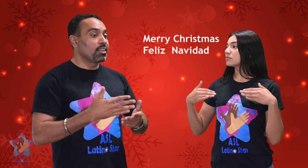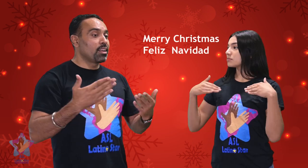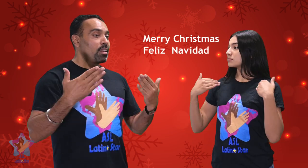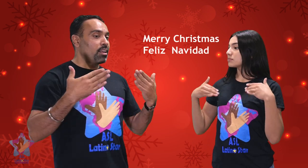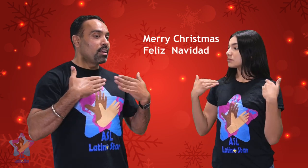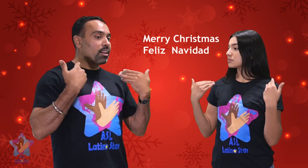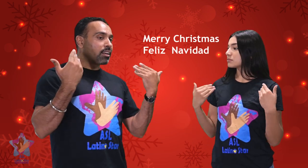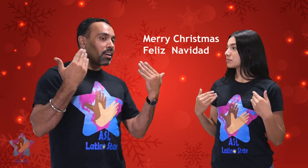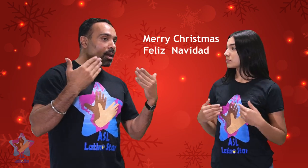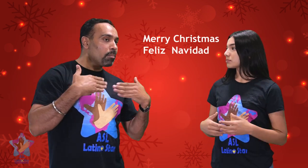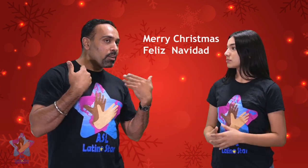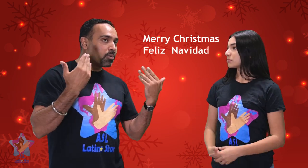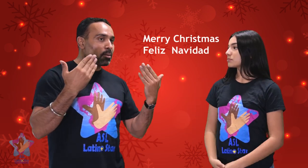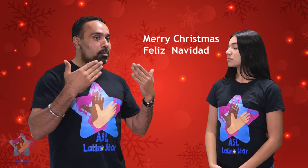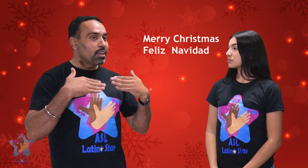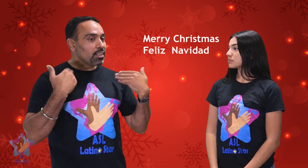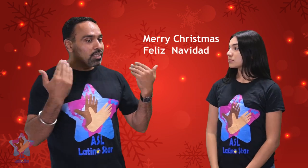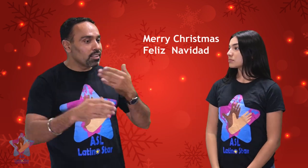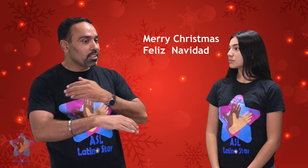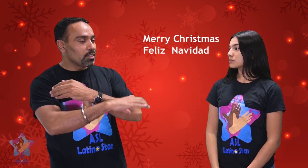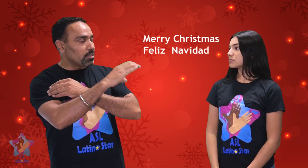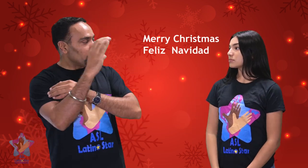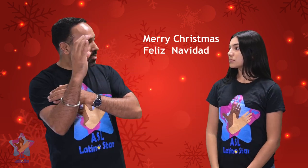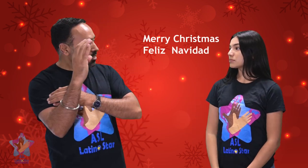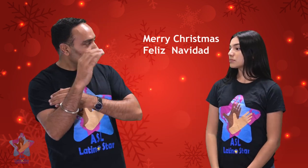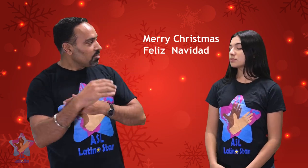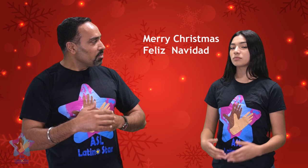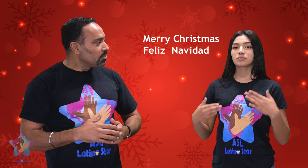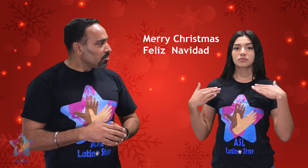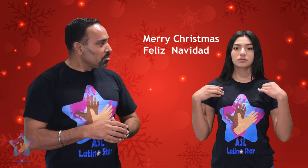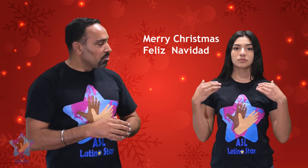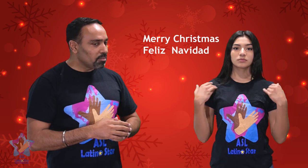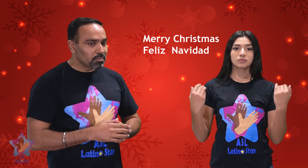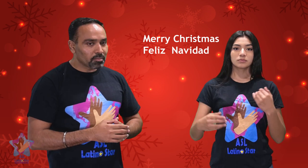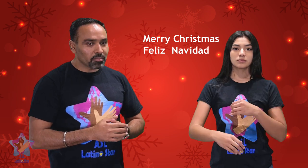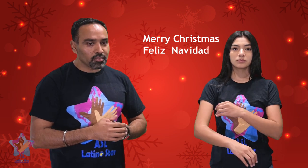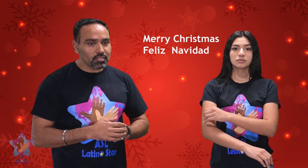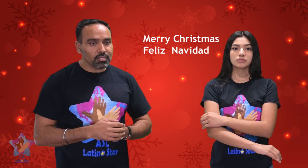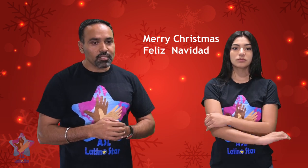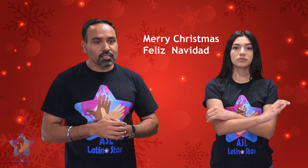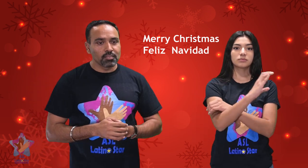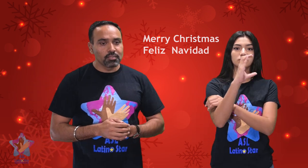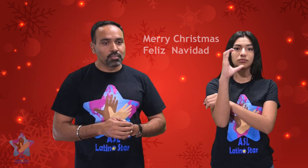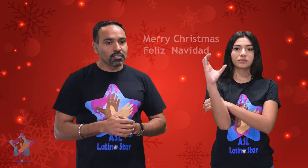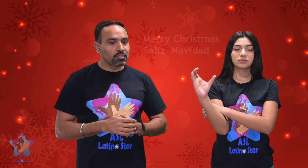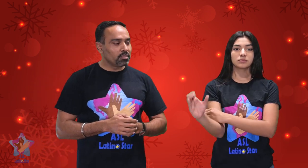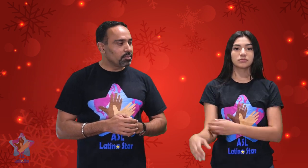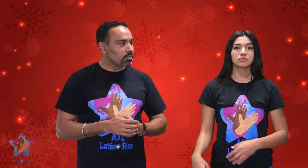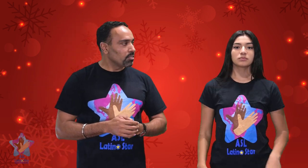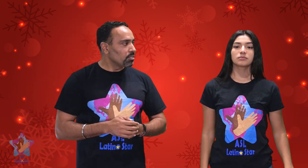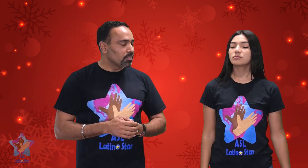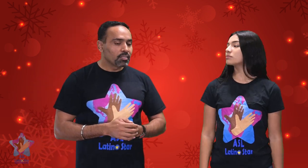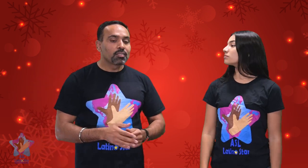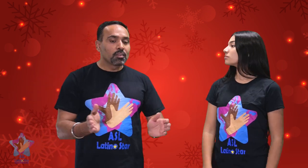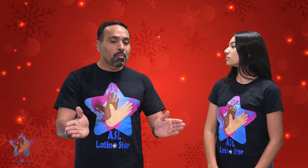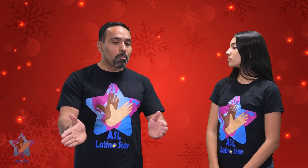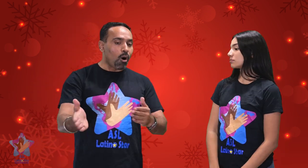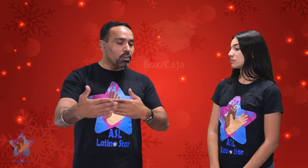Like a happy. Like merry Christmas. Feliz Navidad. Feliz Navidad. Box.